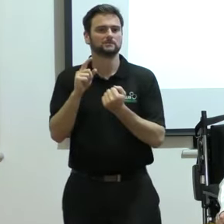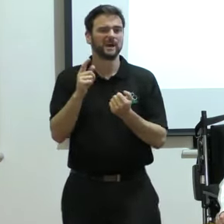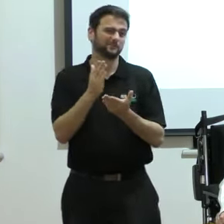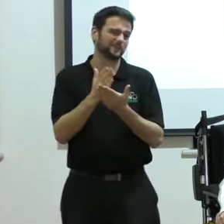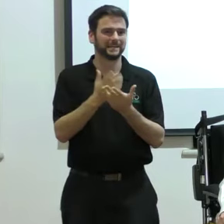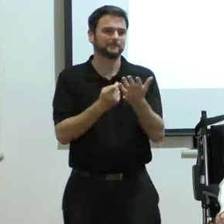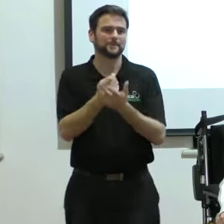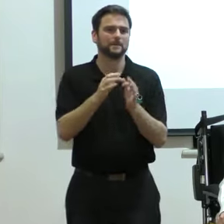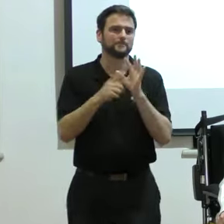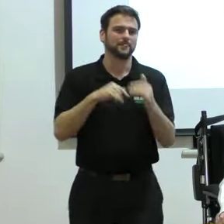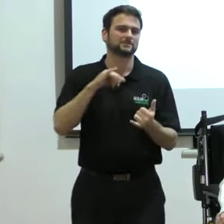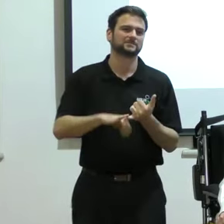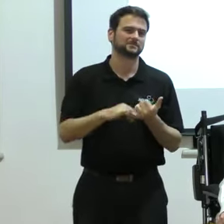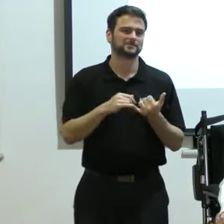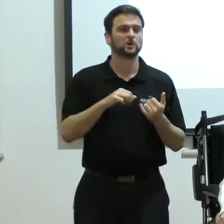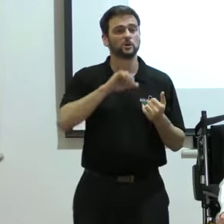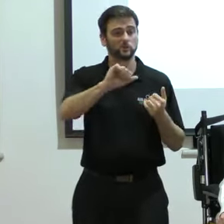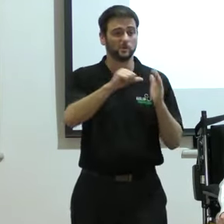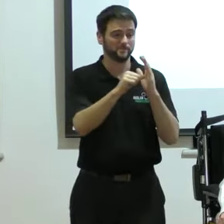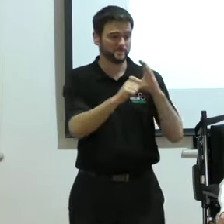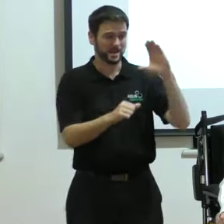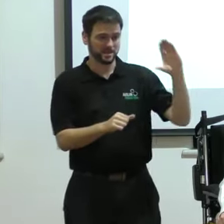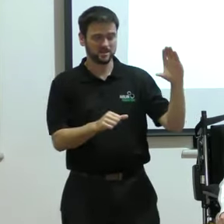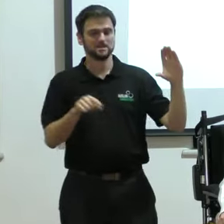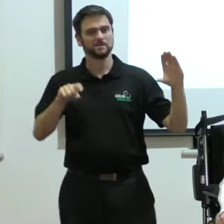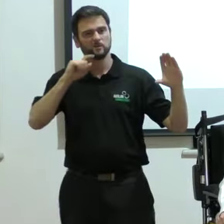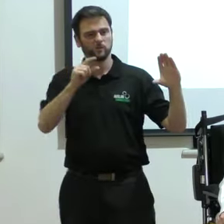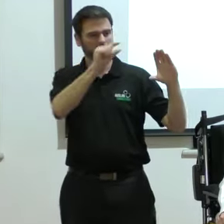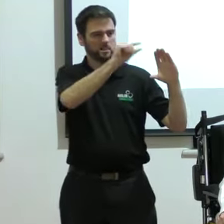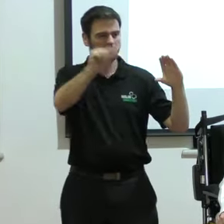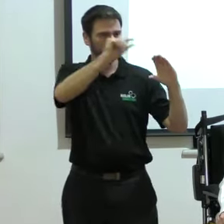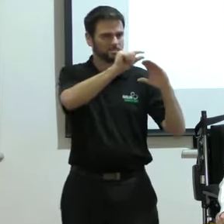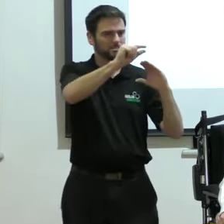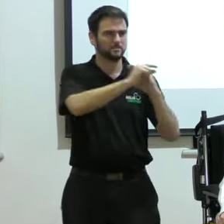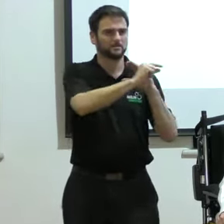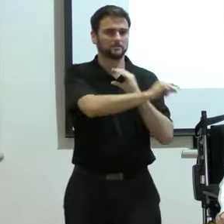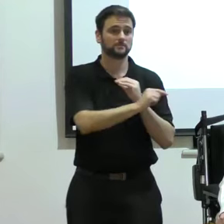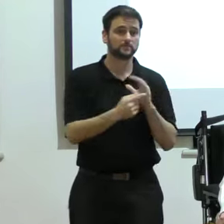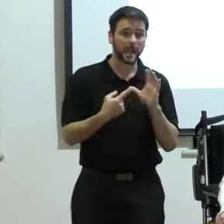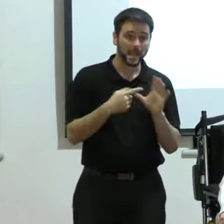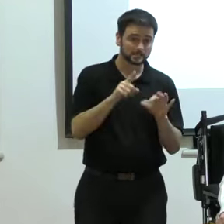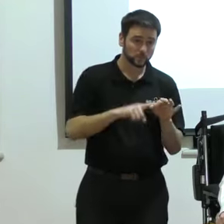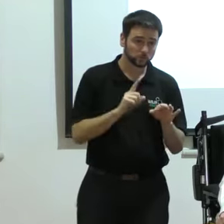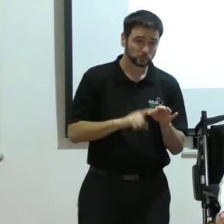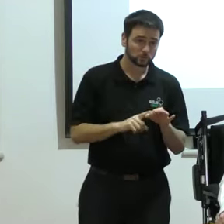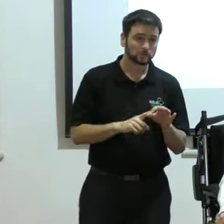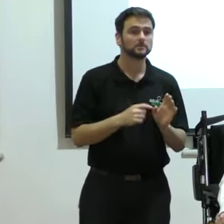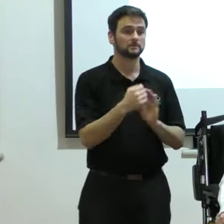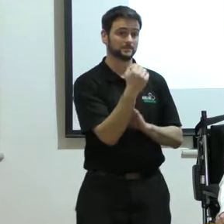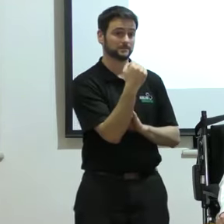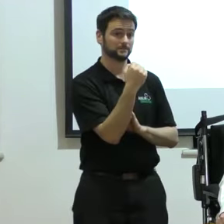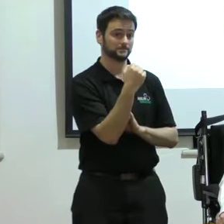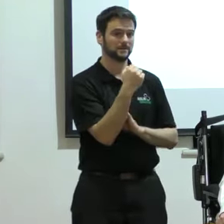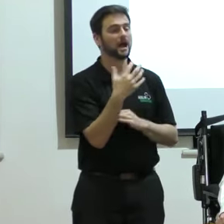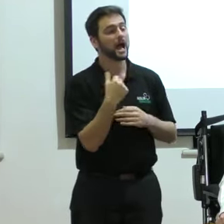using your funds in your plan. Yeah. Does that answer your question? Yep. Yes, it does. Thank you. And your Can I second have one?